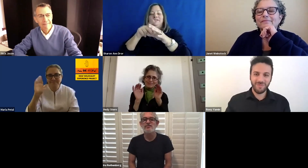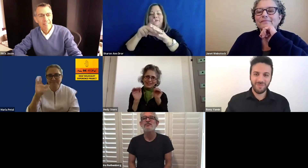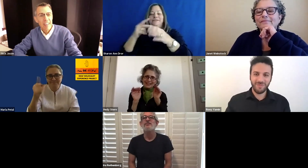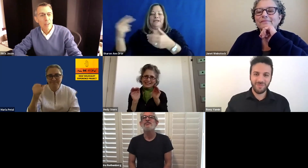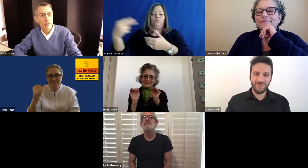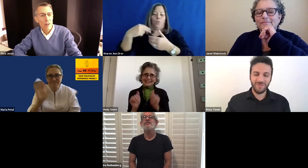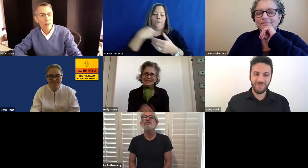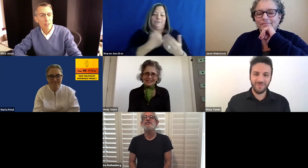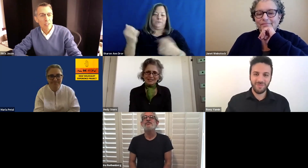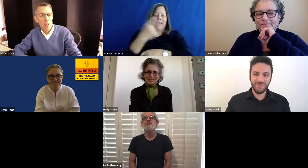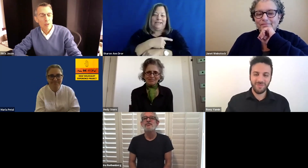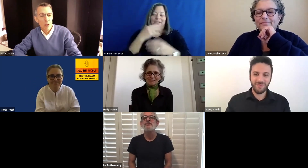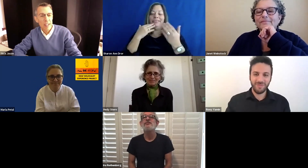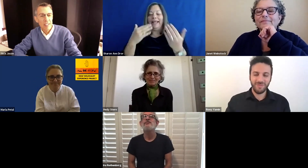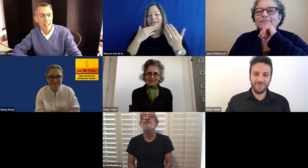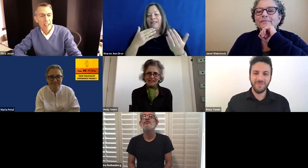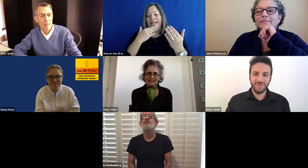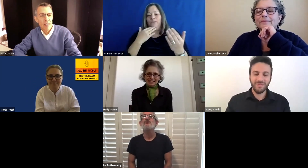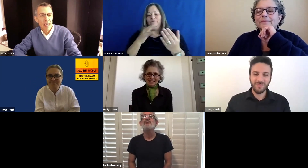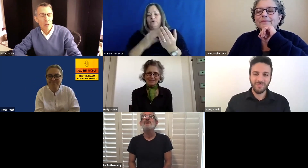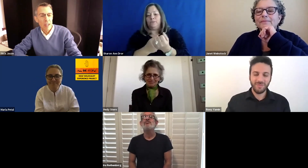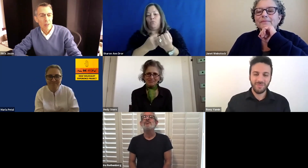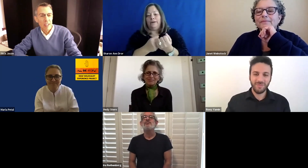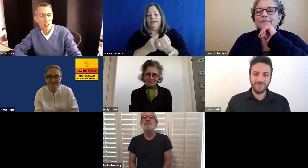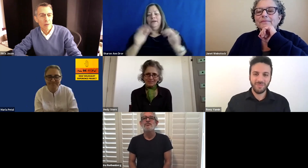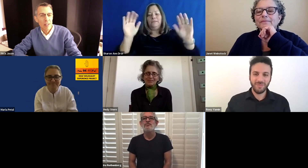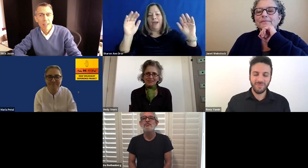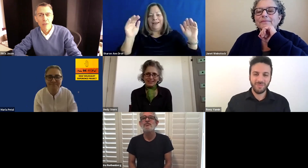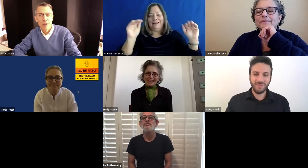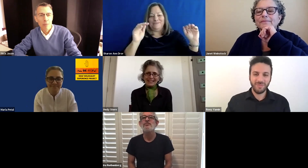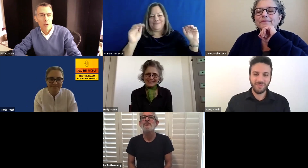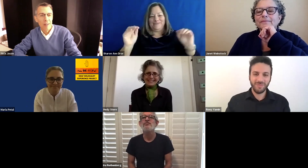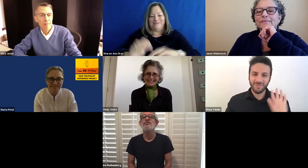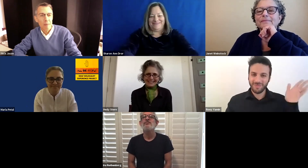Thank you for all the participants for joining us today. Thank you, thank you, thank you. Thank you for your support. Bye-bye.